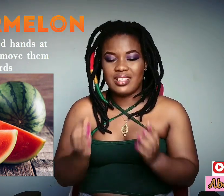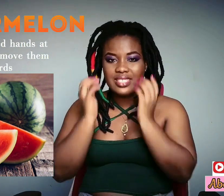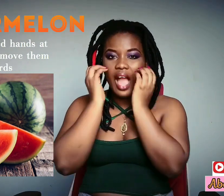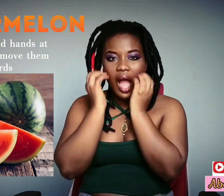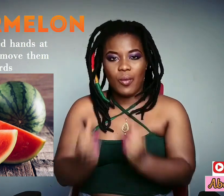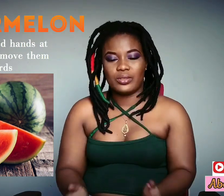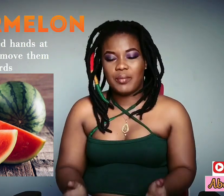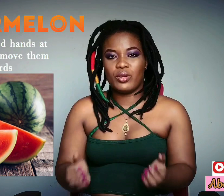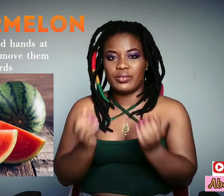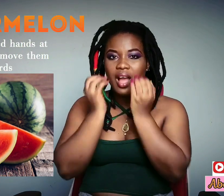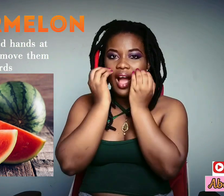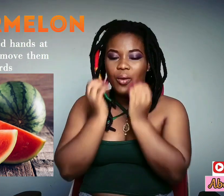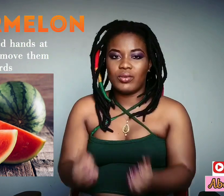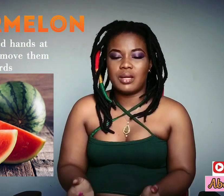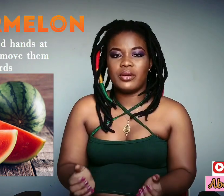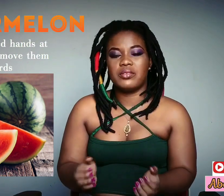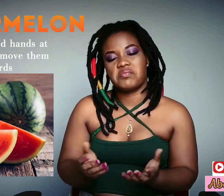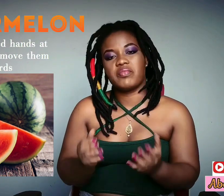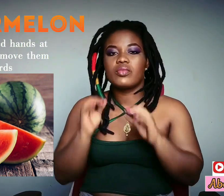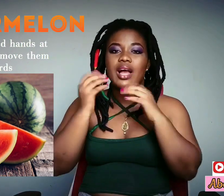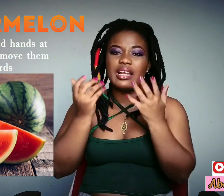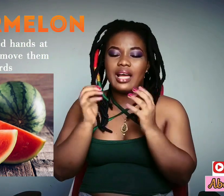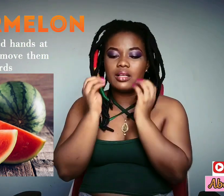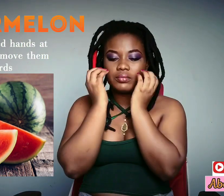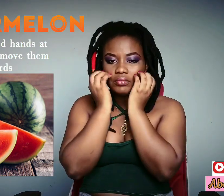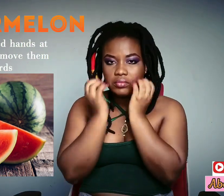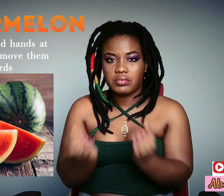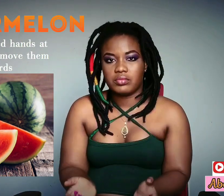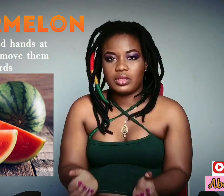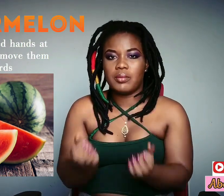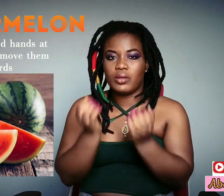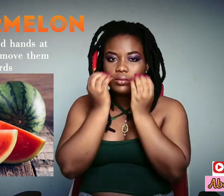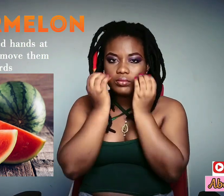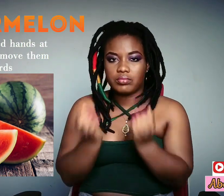Demonstrating in anti. Watermelon. Watermelon. And now watermelon.